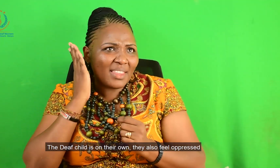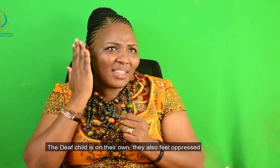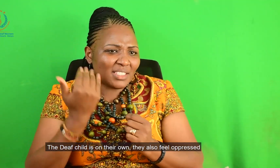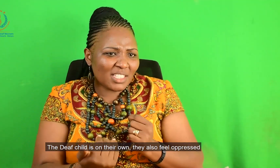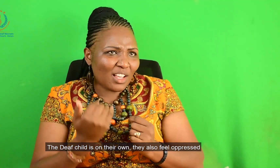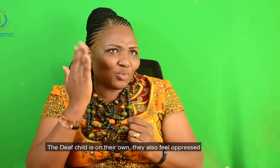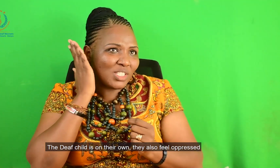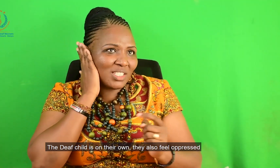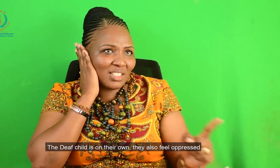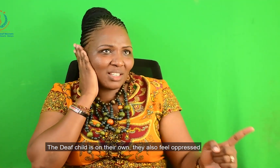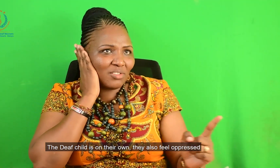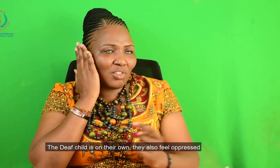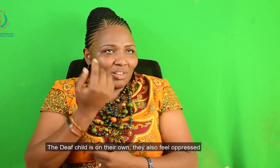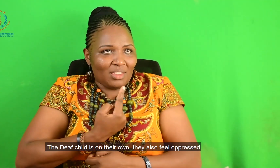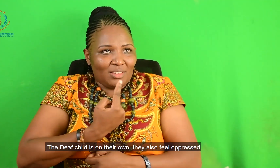deaf child is on their own.